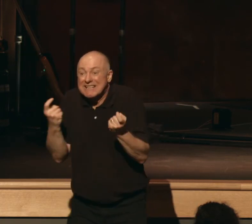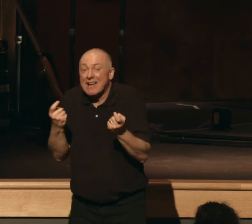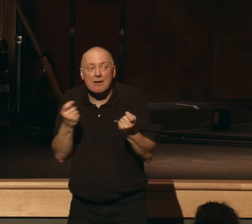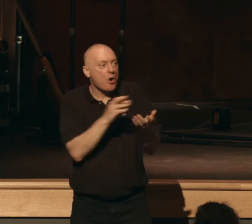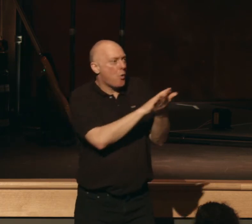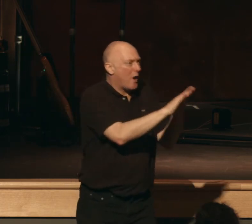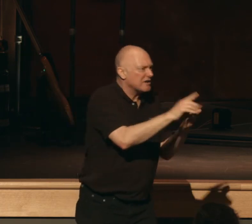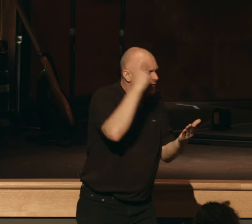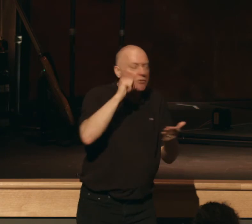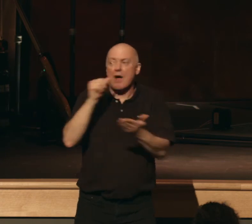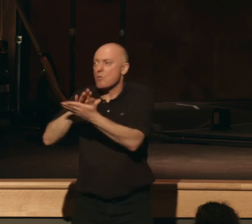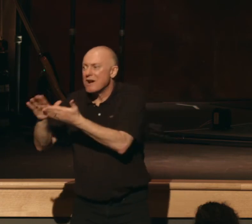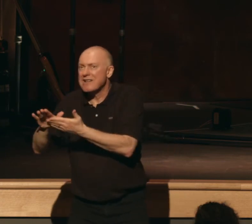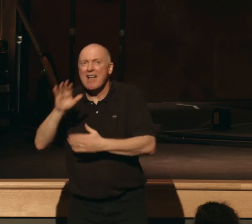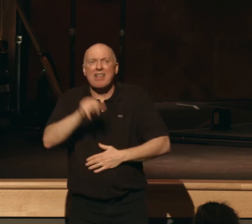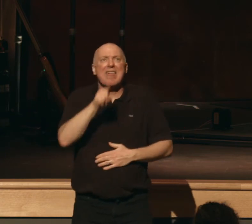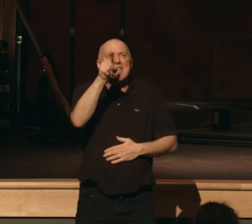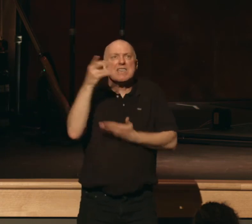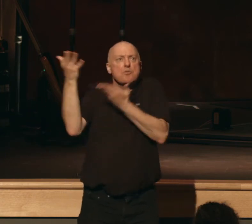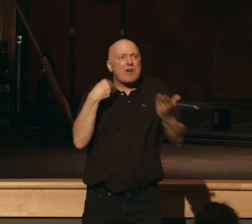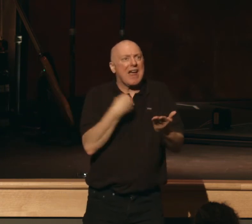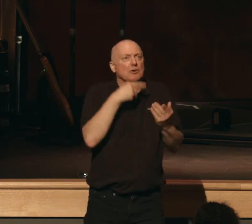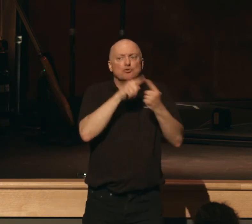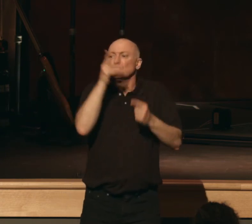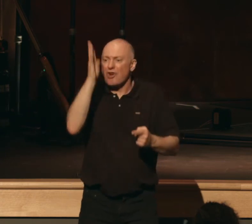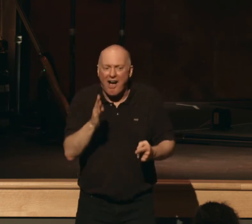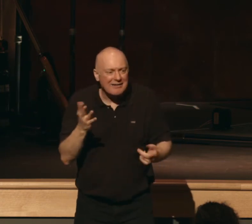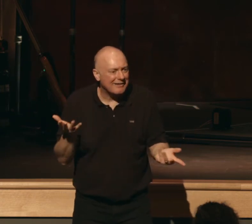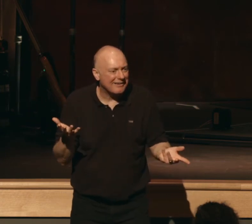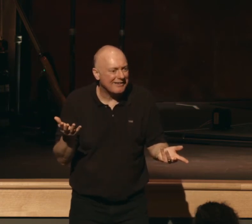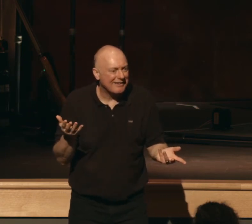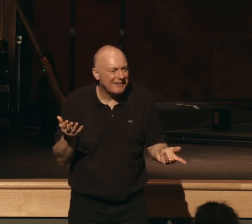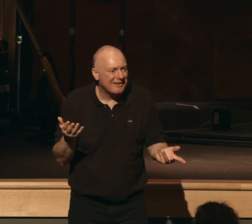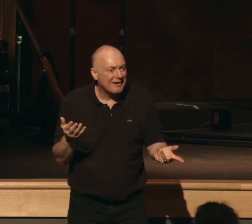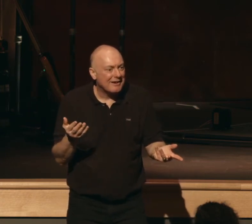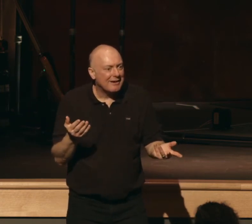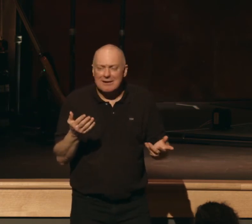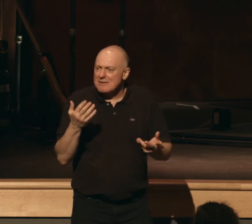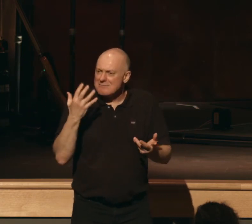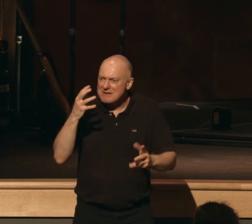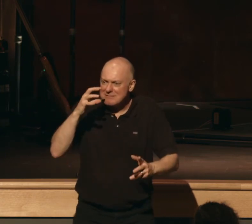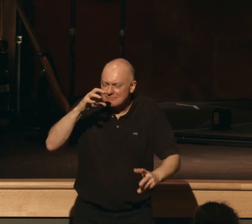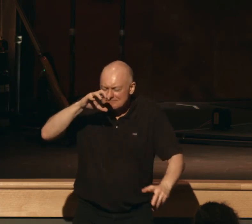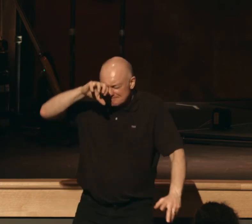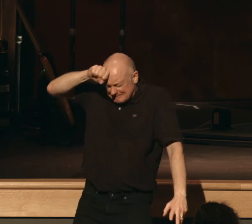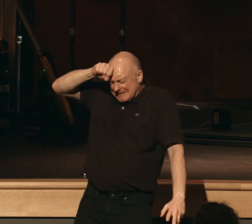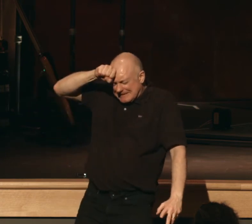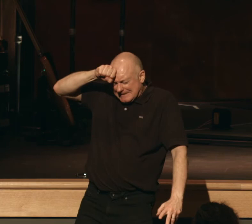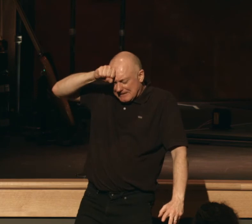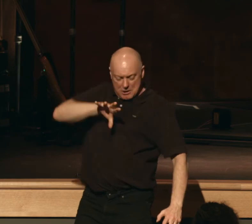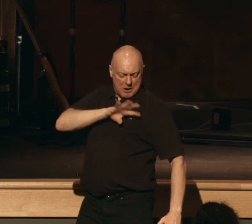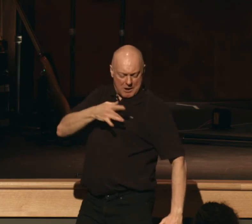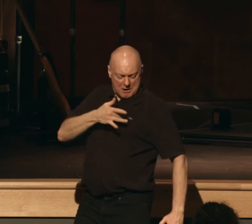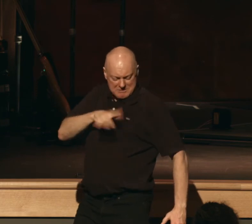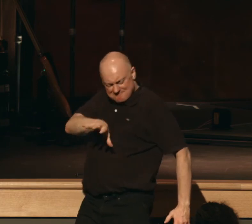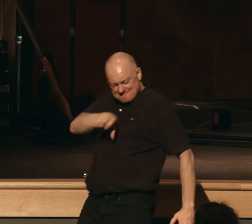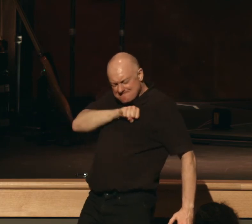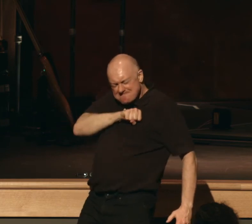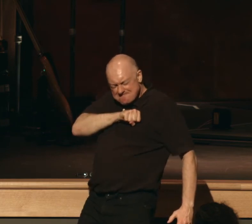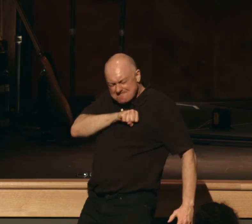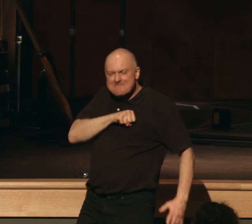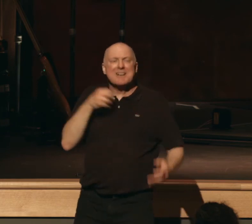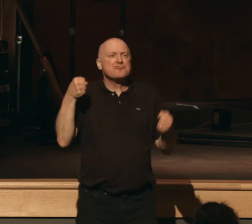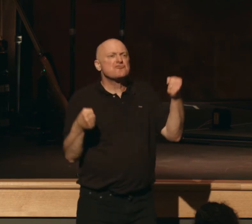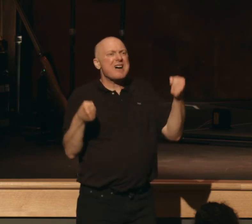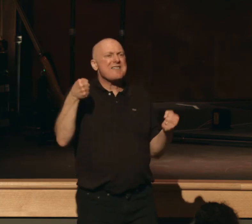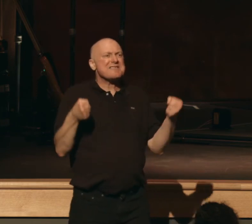for the unrighteous, that he might bring us to God. What if we took that verse and put it in our heart and took time, we're